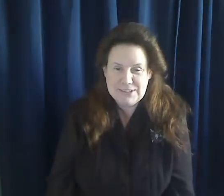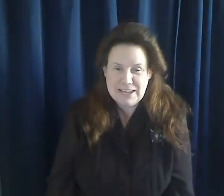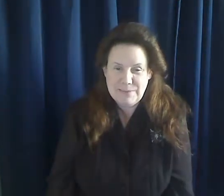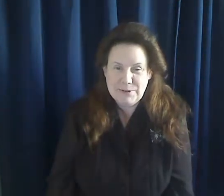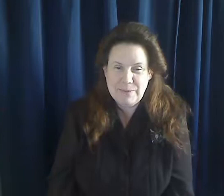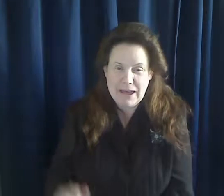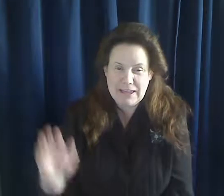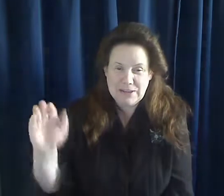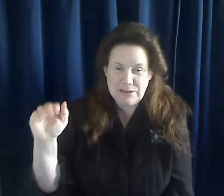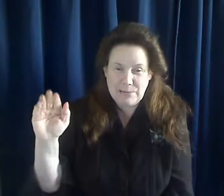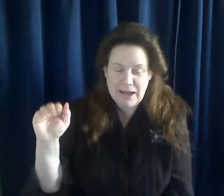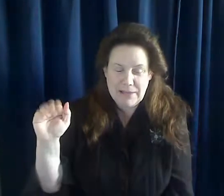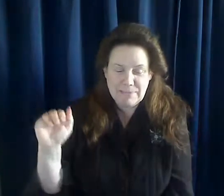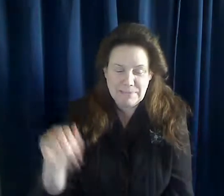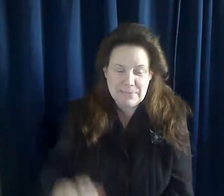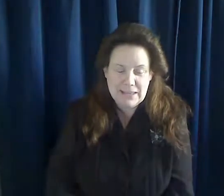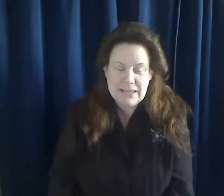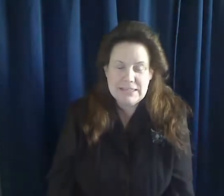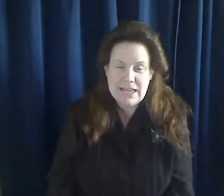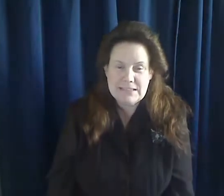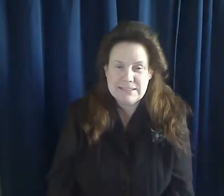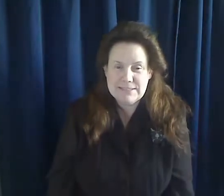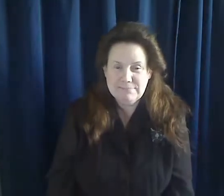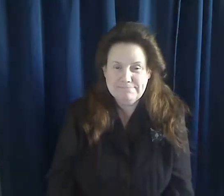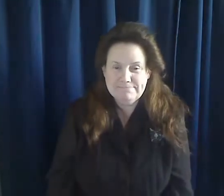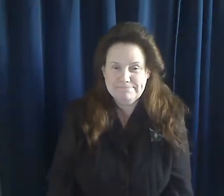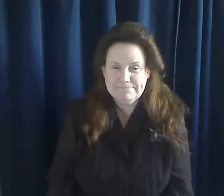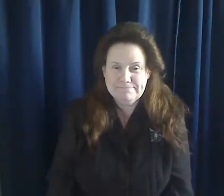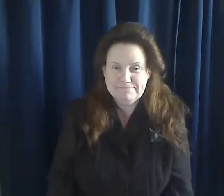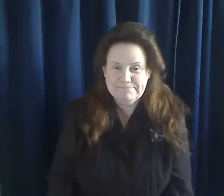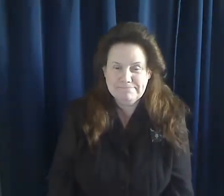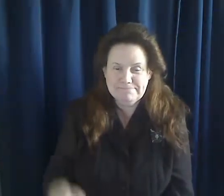time. Goodbye, goodbye. Yes.